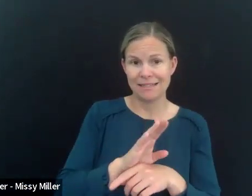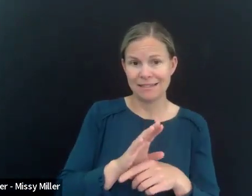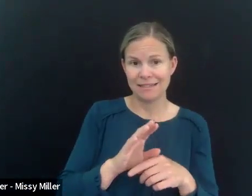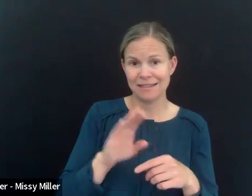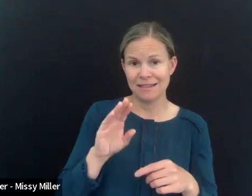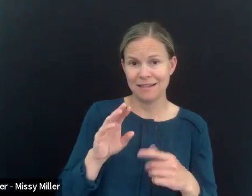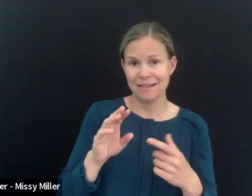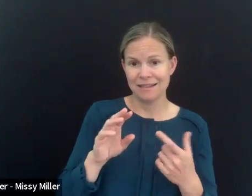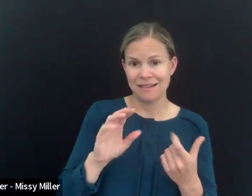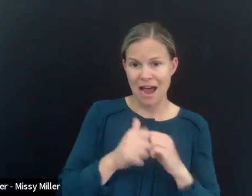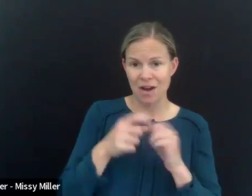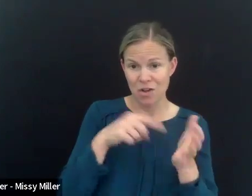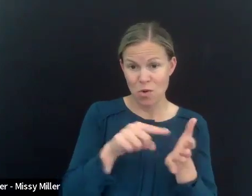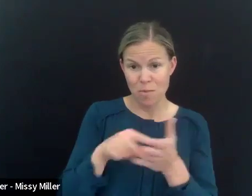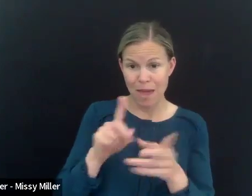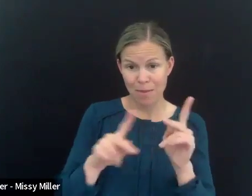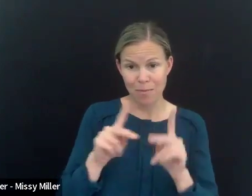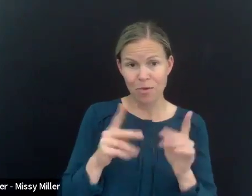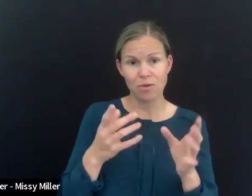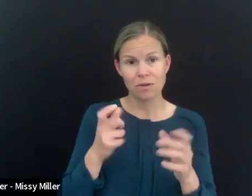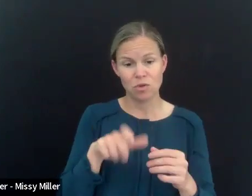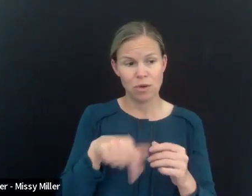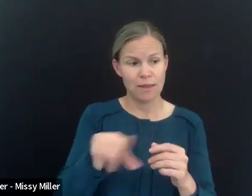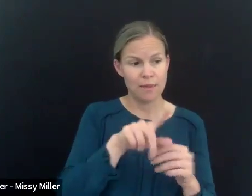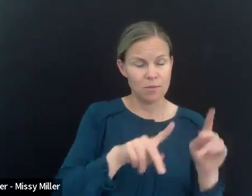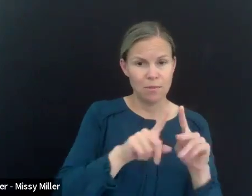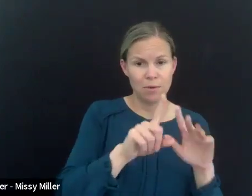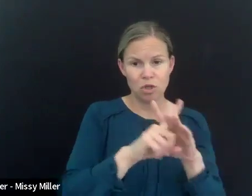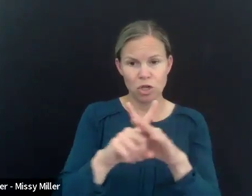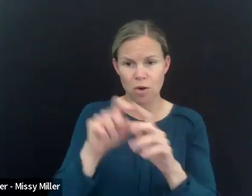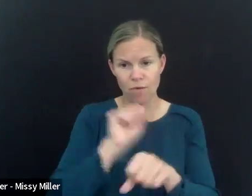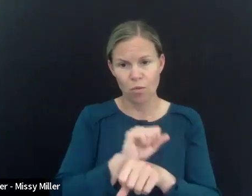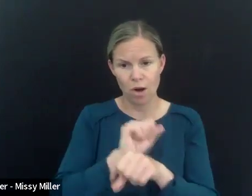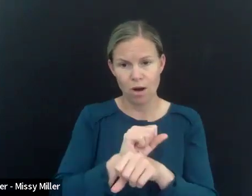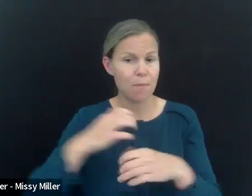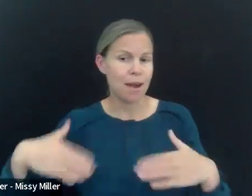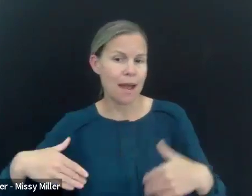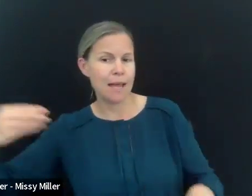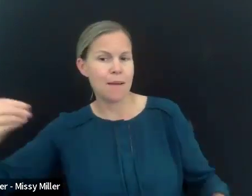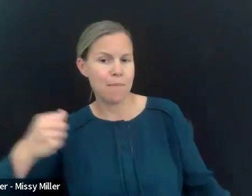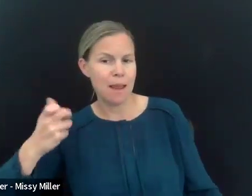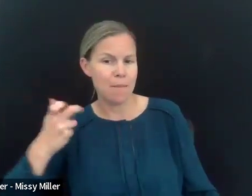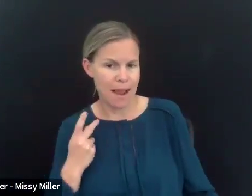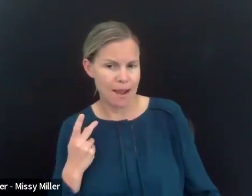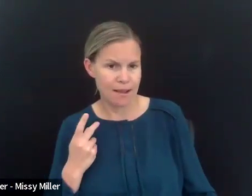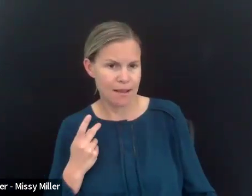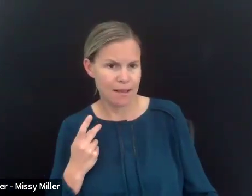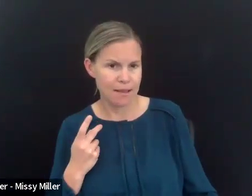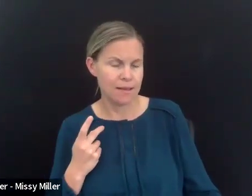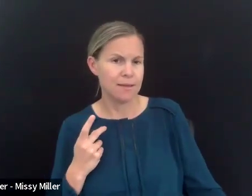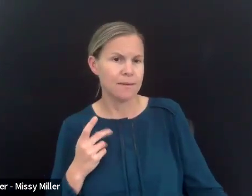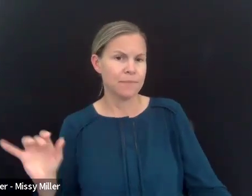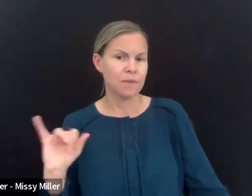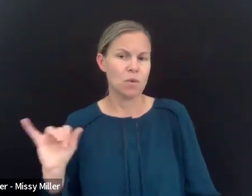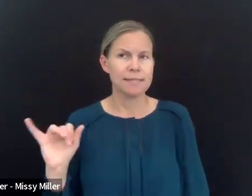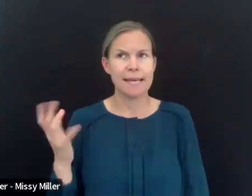them to keep showing up to work, you need them to be there before you're bringing money in. So either that can come in the form